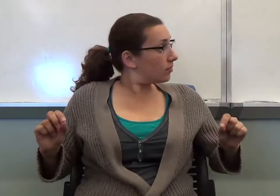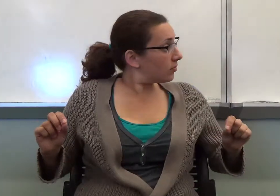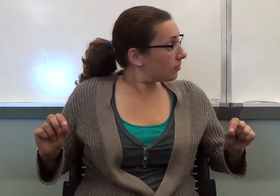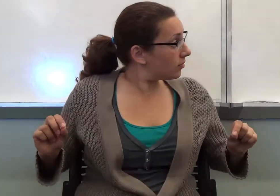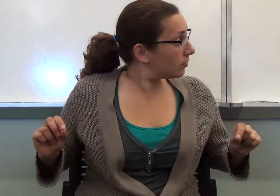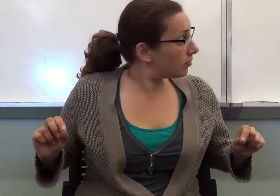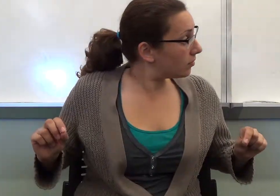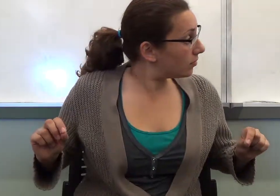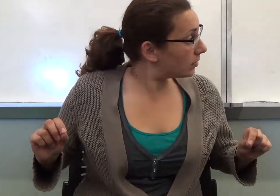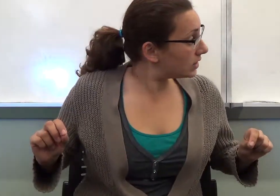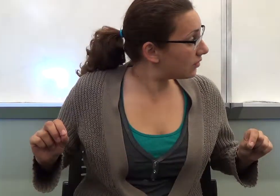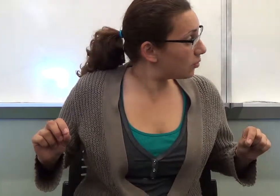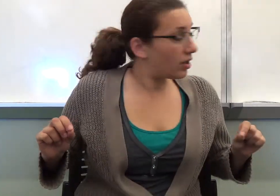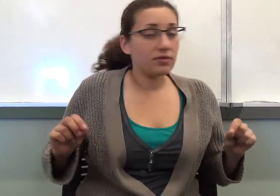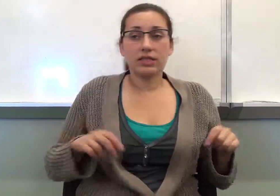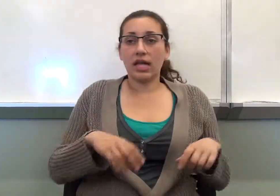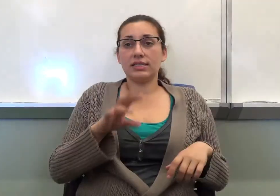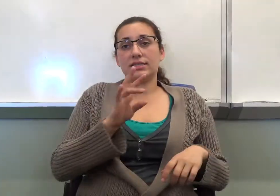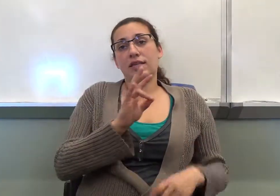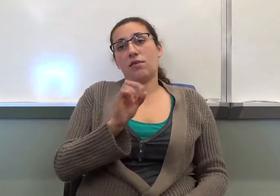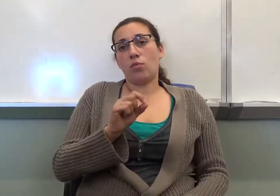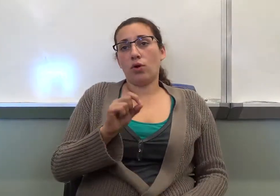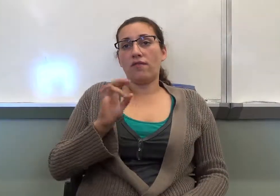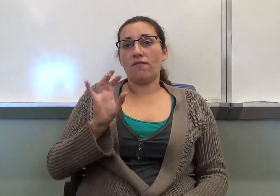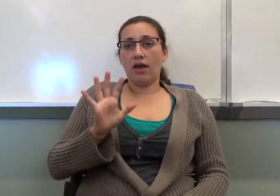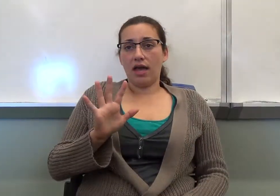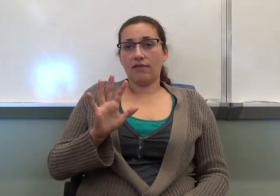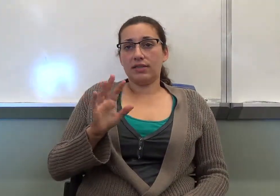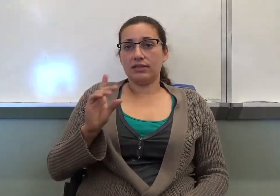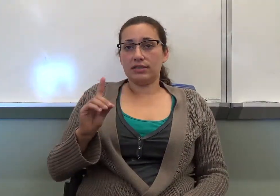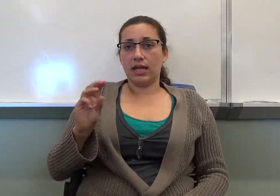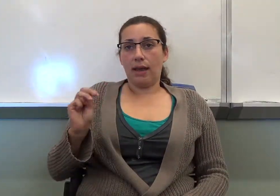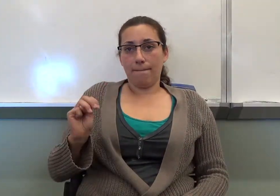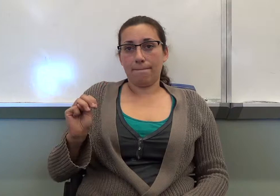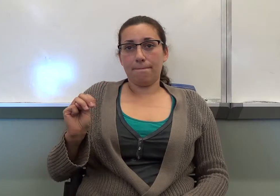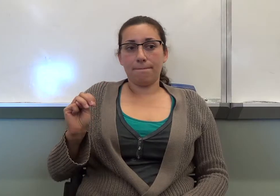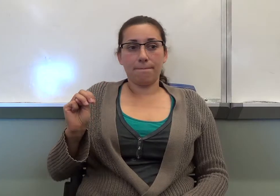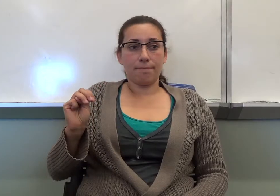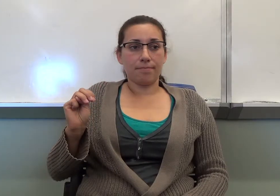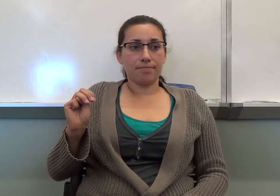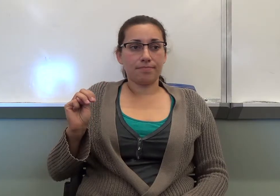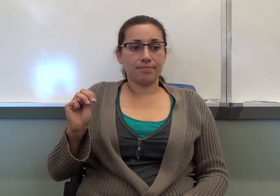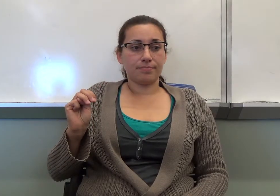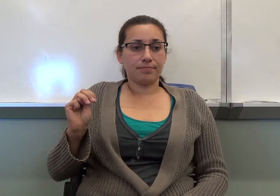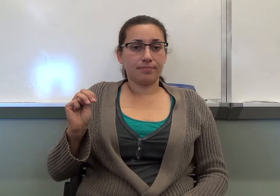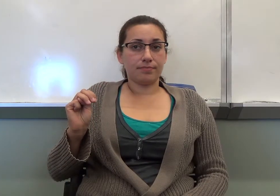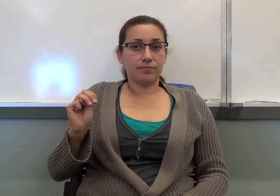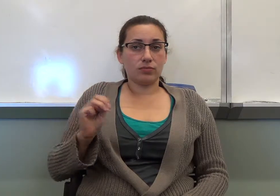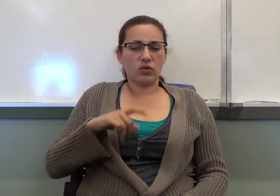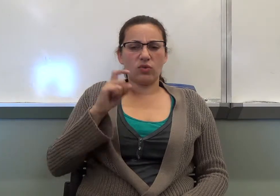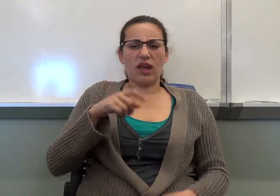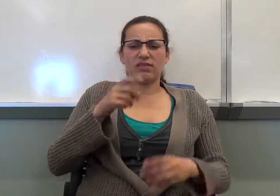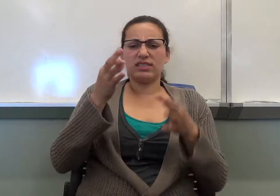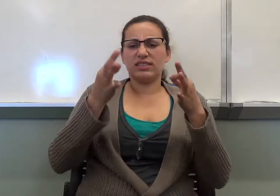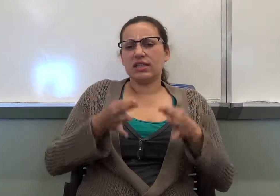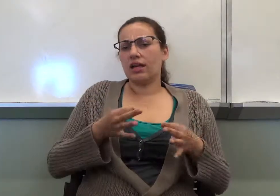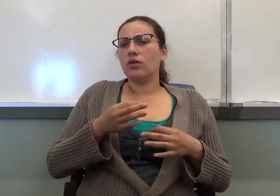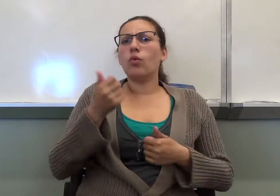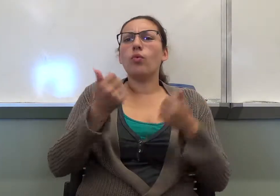Okay, now the question is this, they've mixed units on us. So what we have to do is decide on one unit or another, it doesn't matter which one,